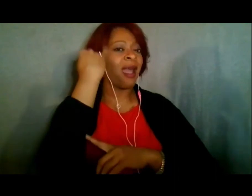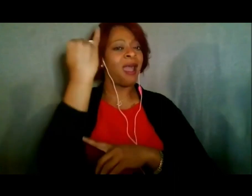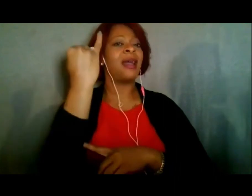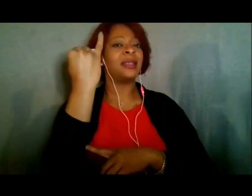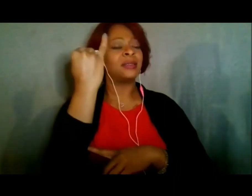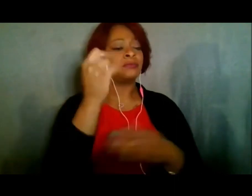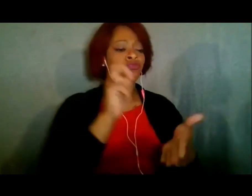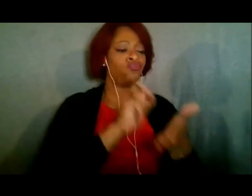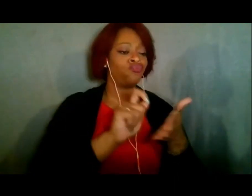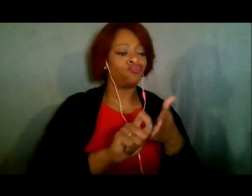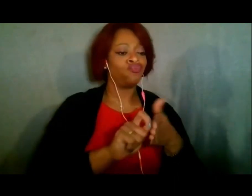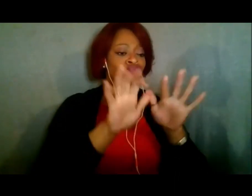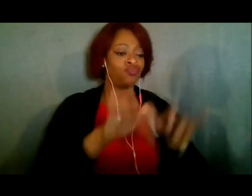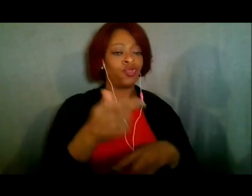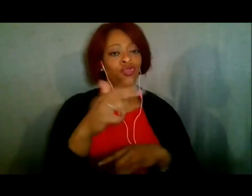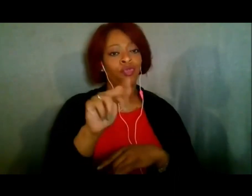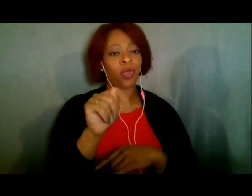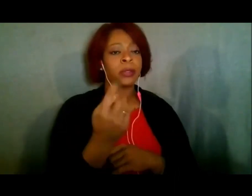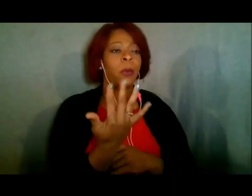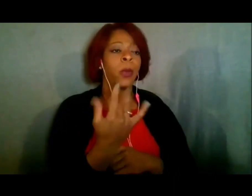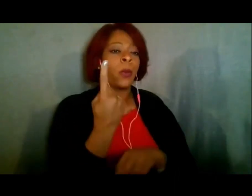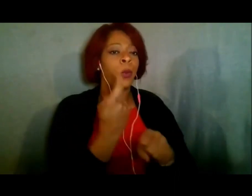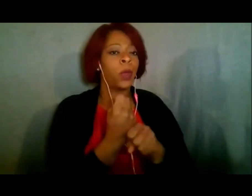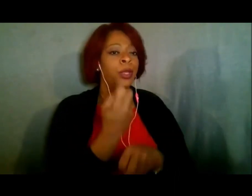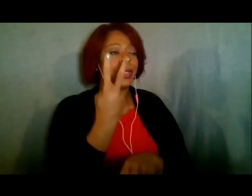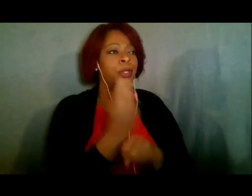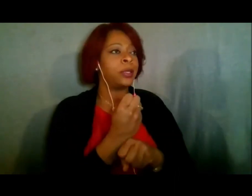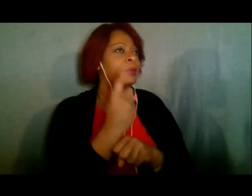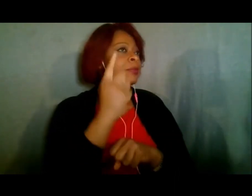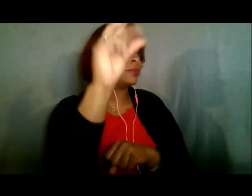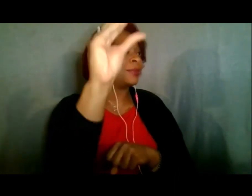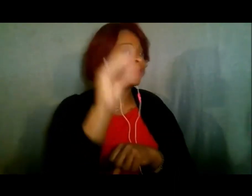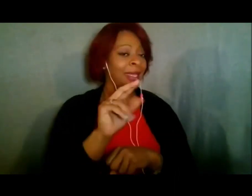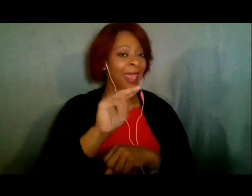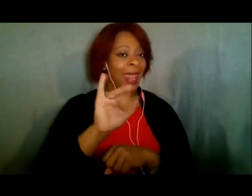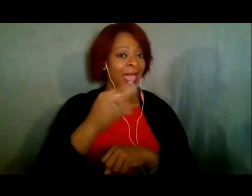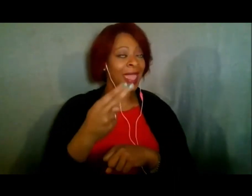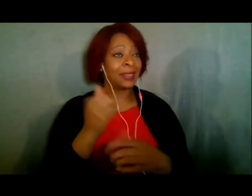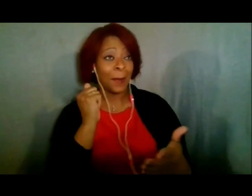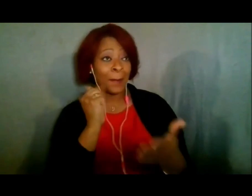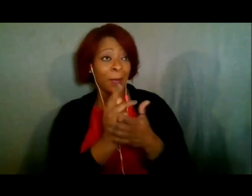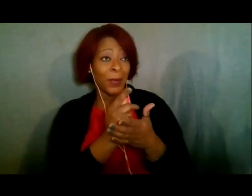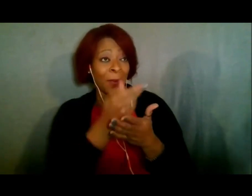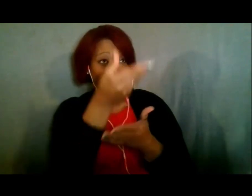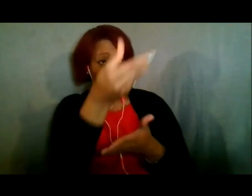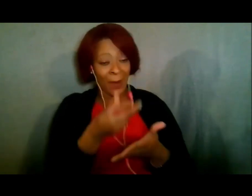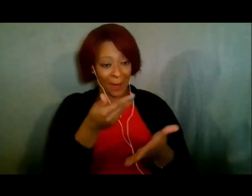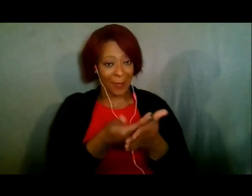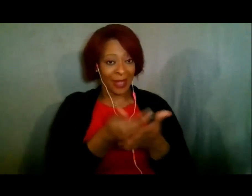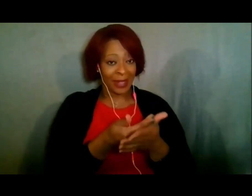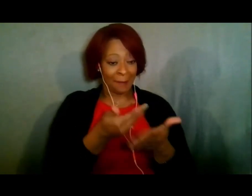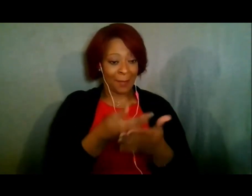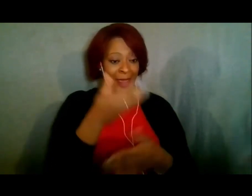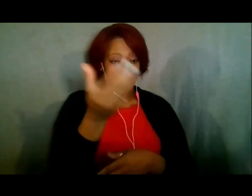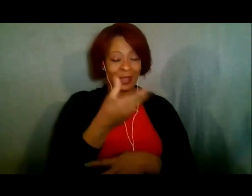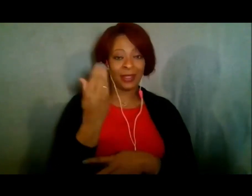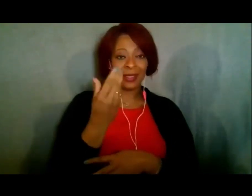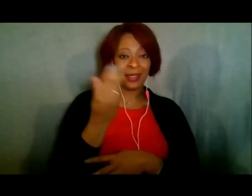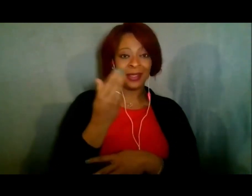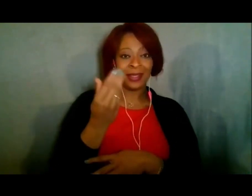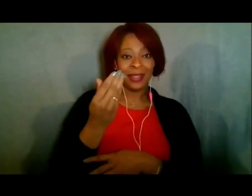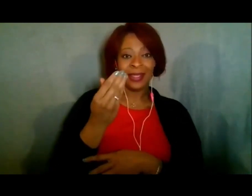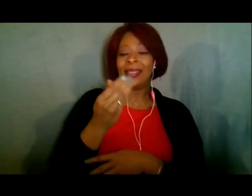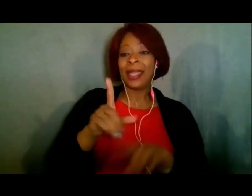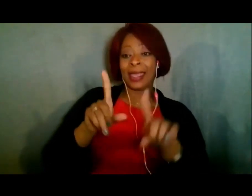a grant, waits a couple years to hear from the NIH to get the money. You get the money, you try a